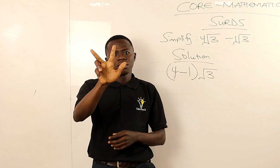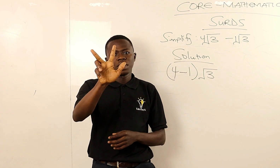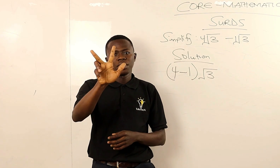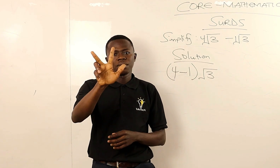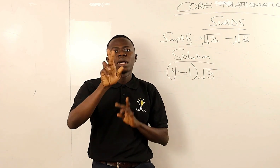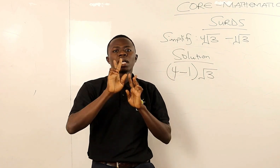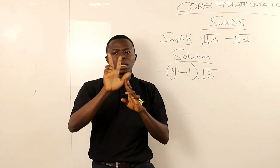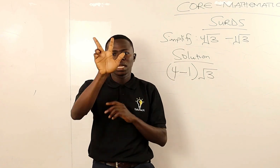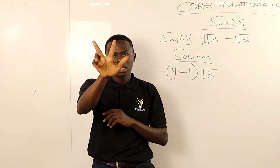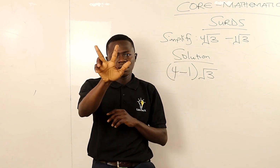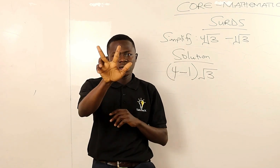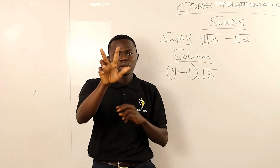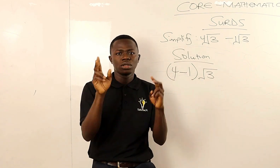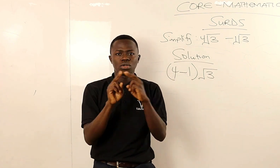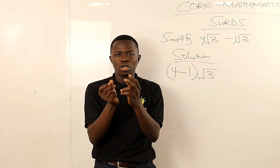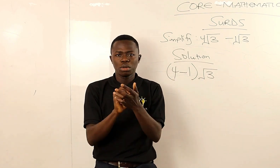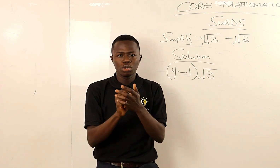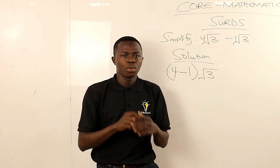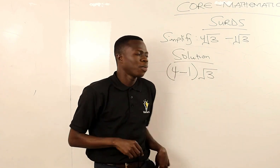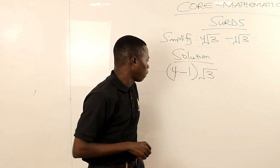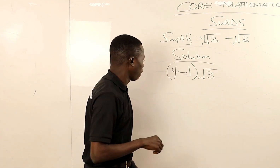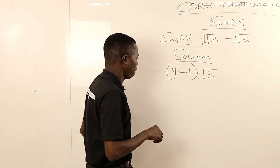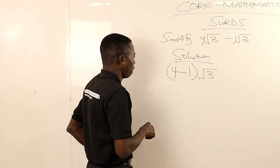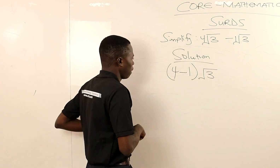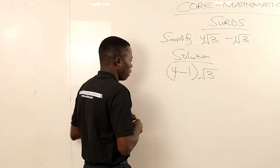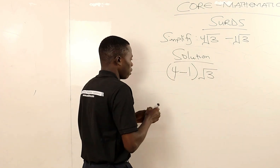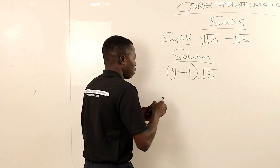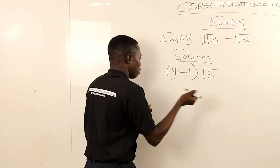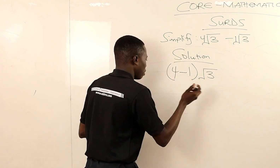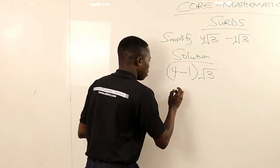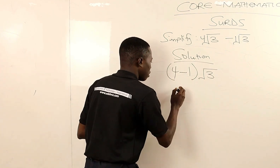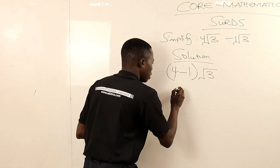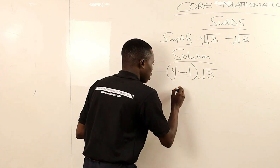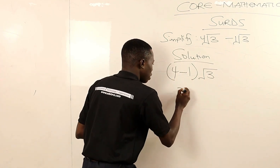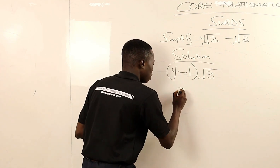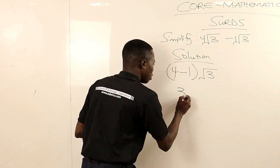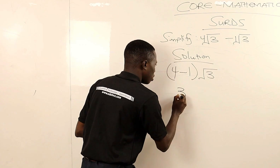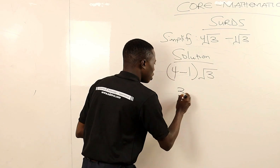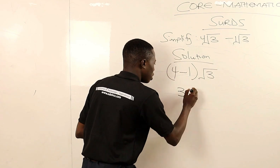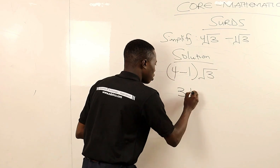the answer will be 3. So our answer is going to be 3 square root of